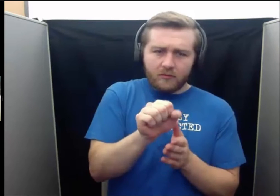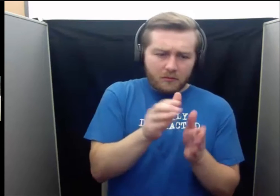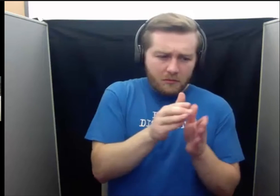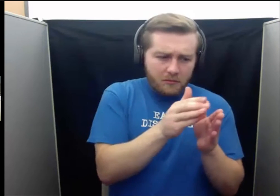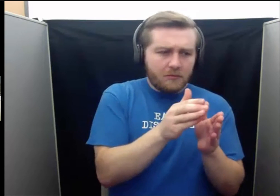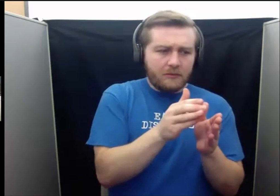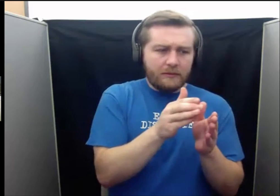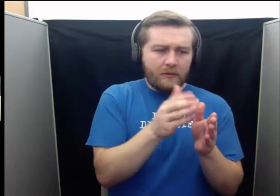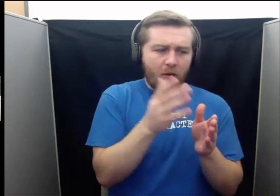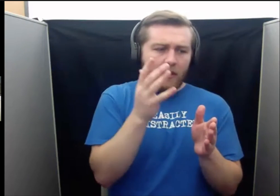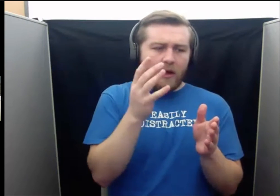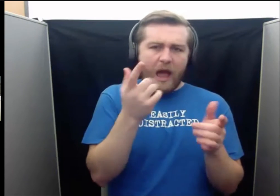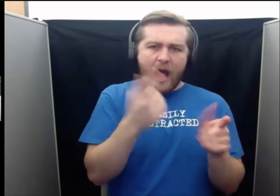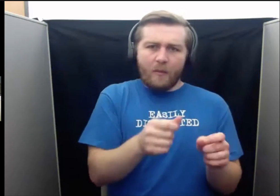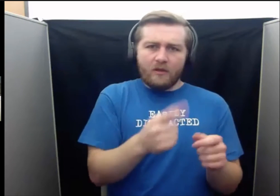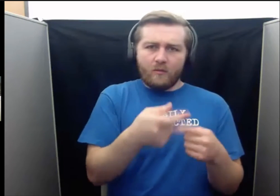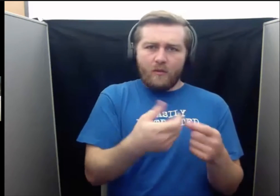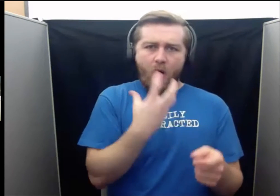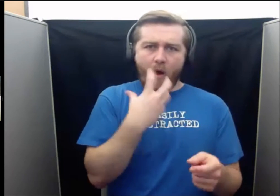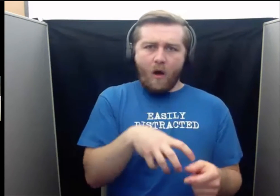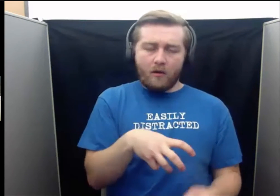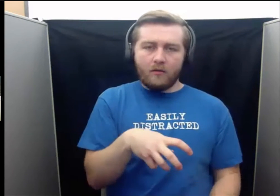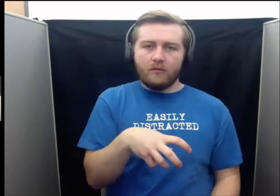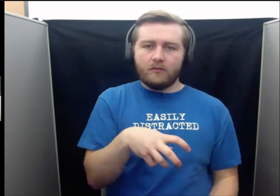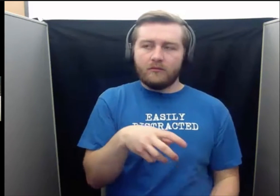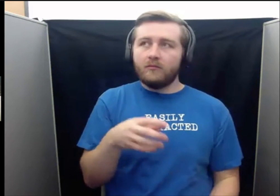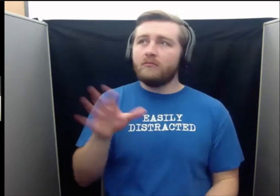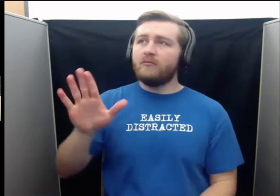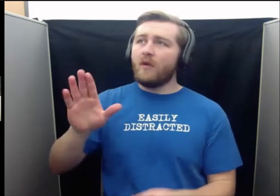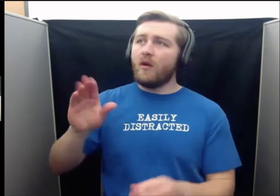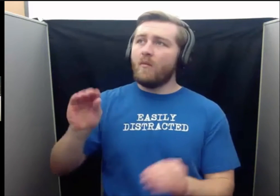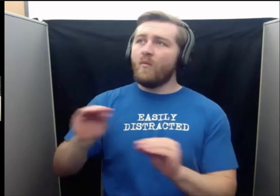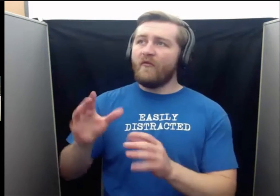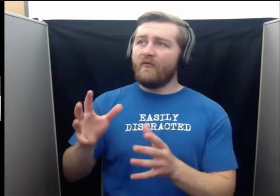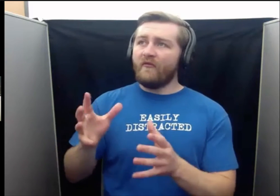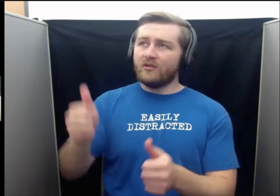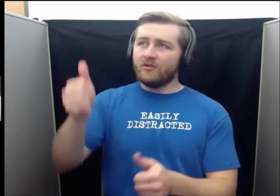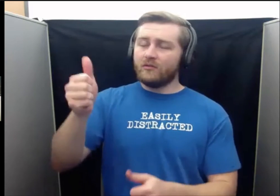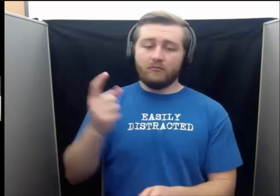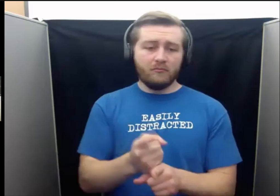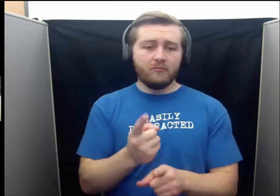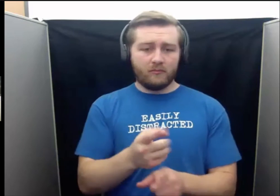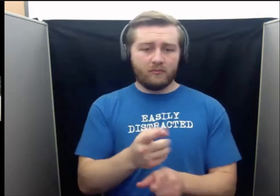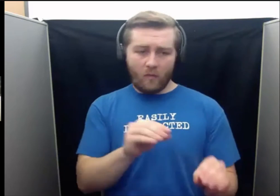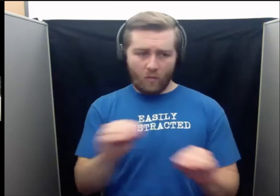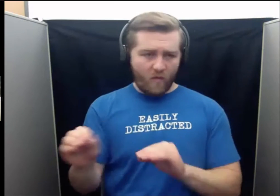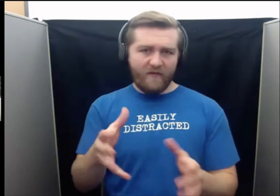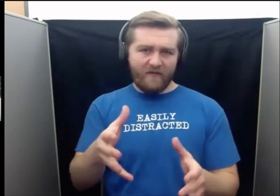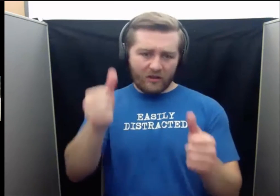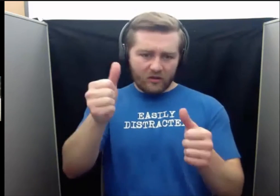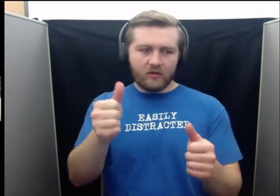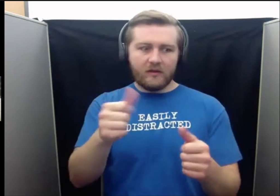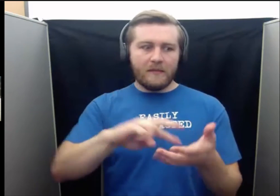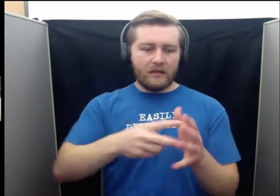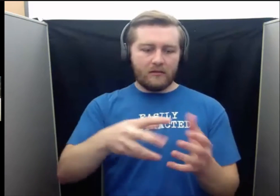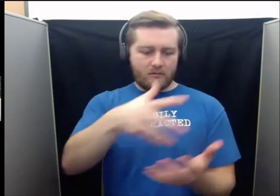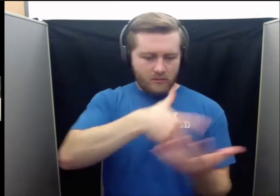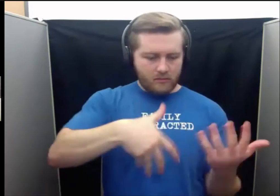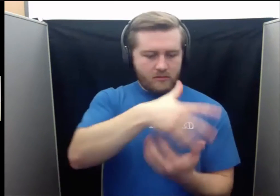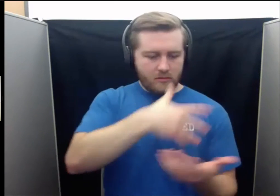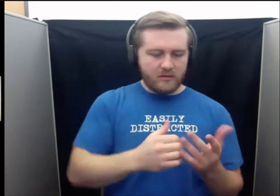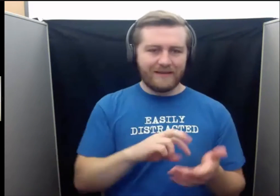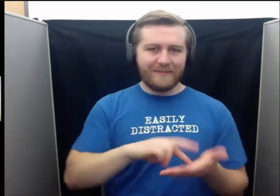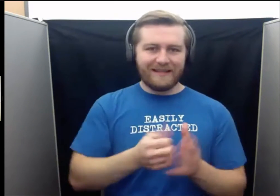faster. They're moving faster. So they're more active to get whatever you're trying to get off that